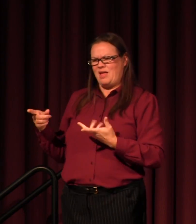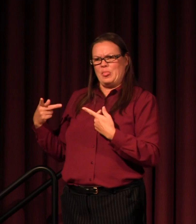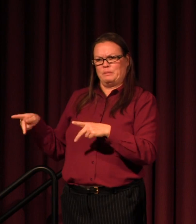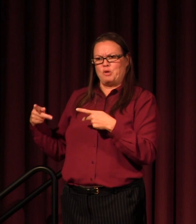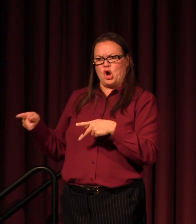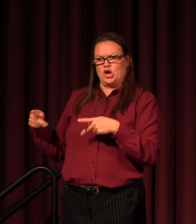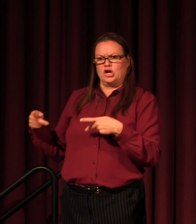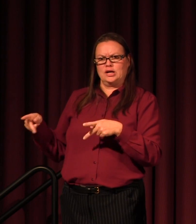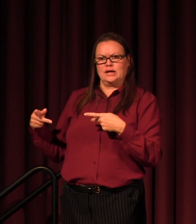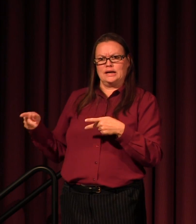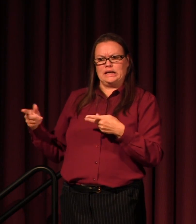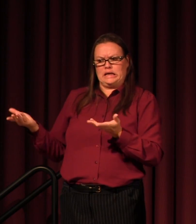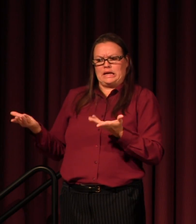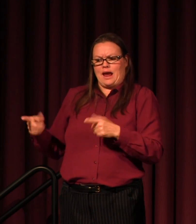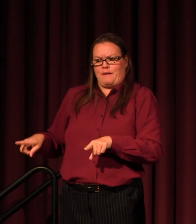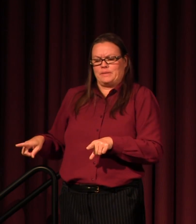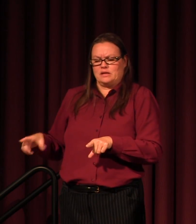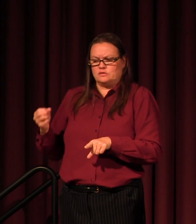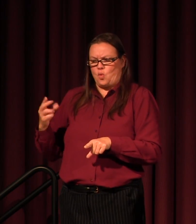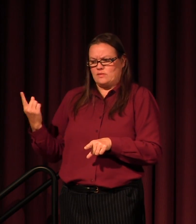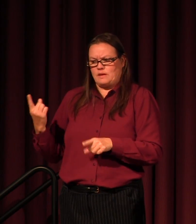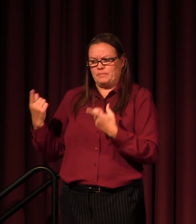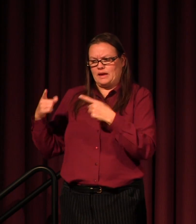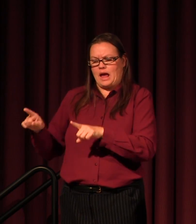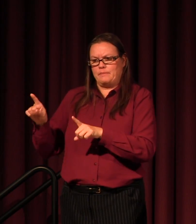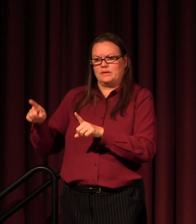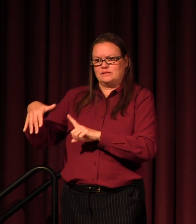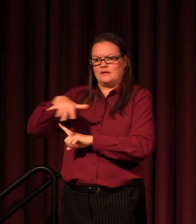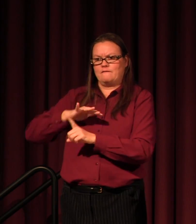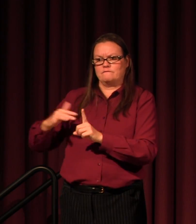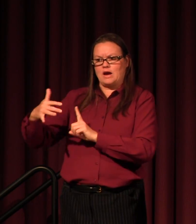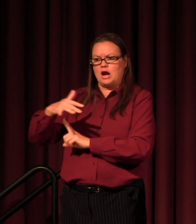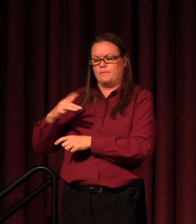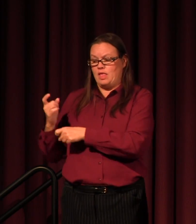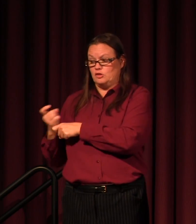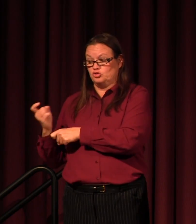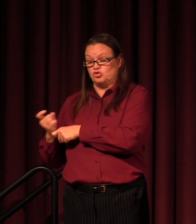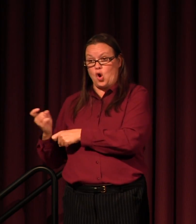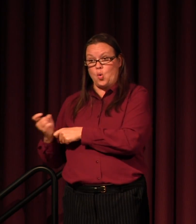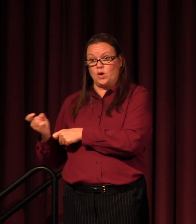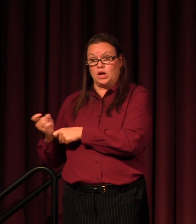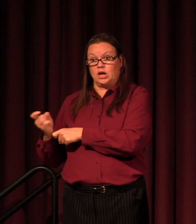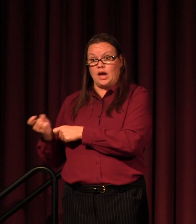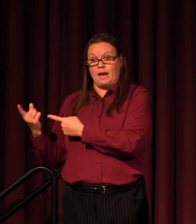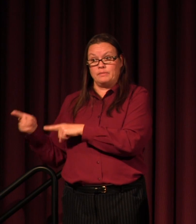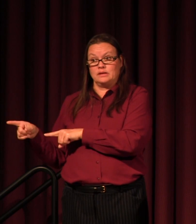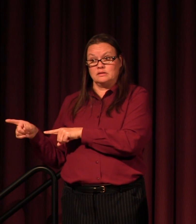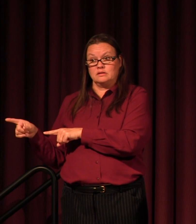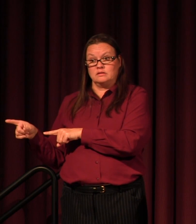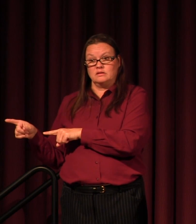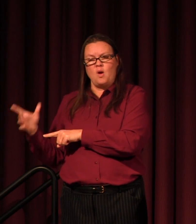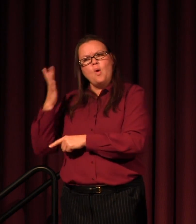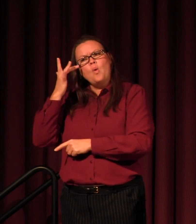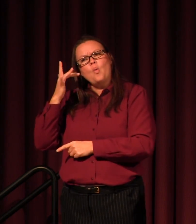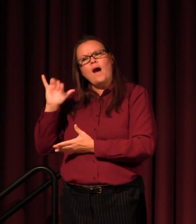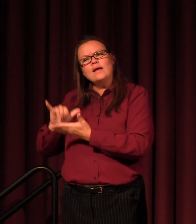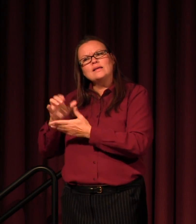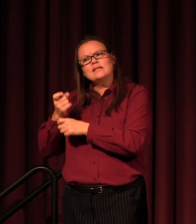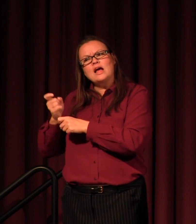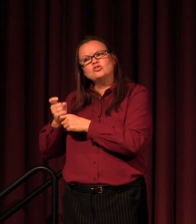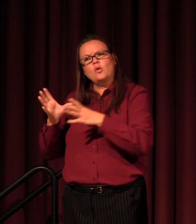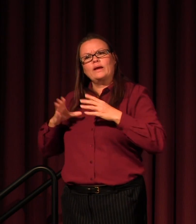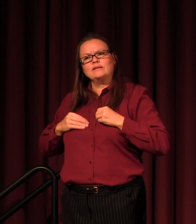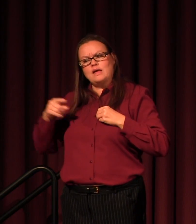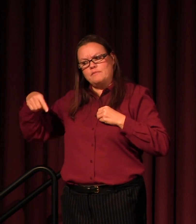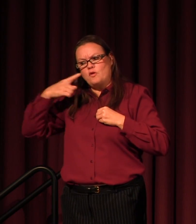do we got to talk to make sure that the rules are set so that that's not okay, and individual people aren't the ones that have to point that out? And do we